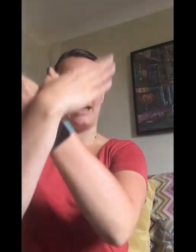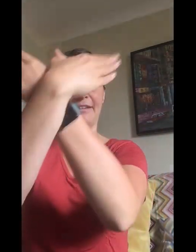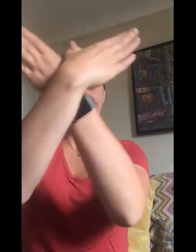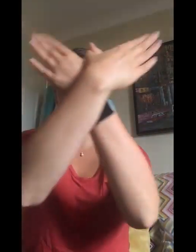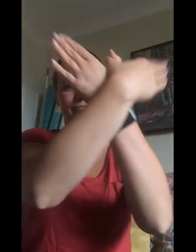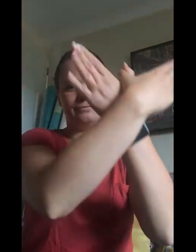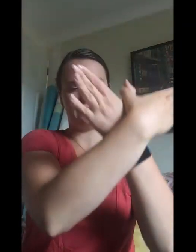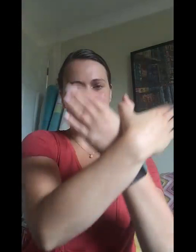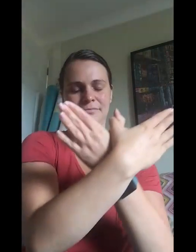Butterfly.